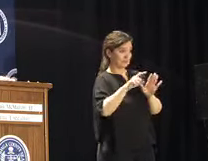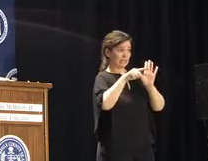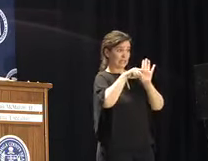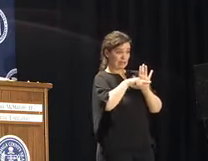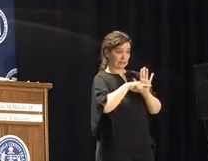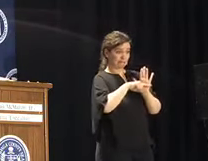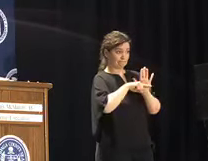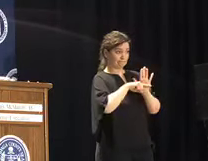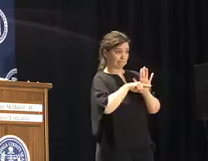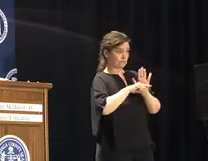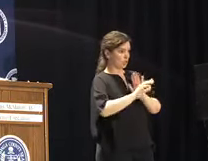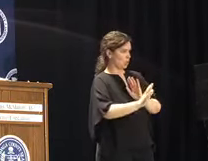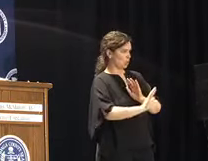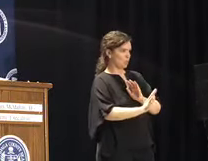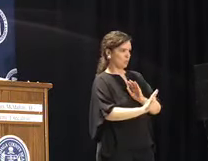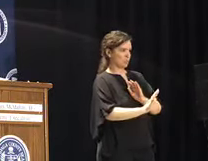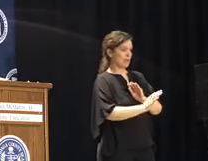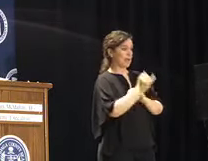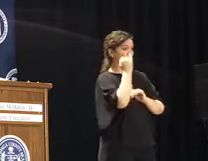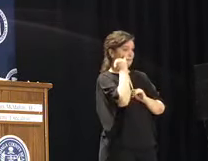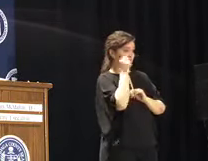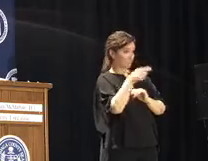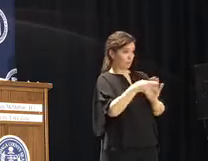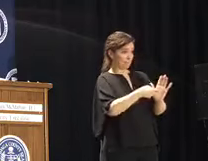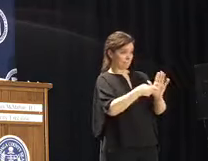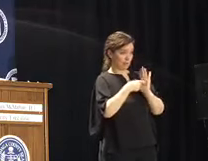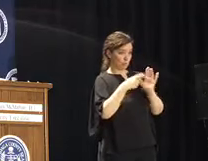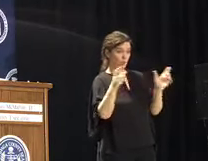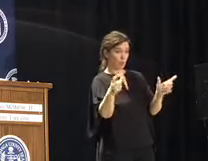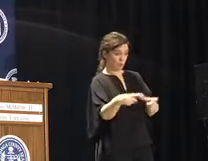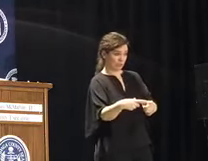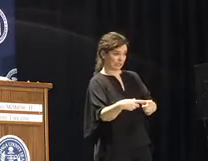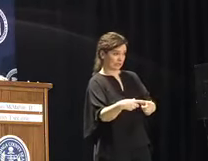mandatory if you're positive, you